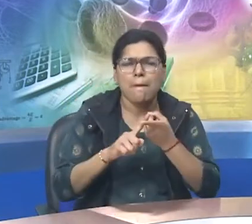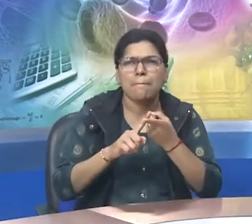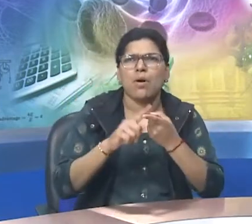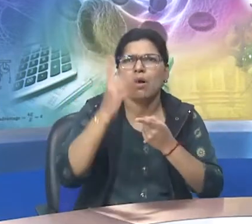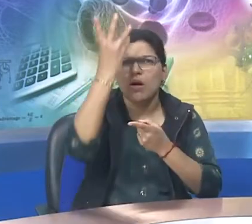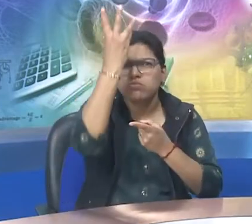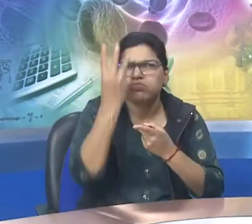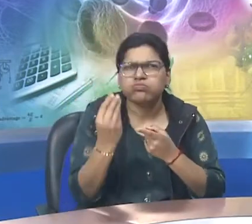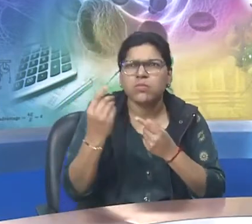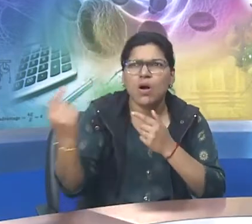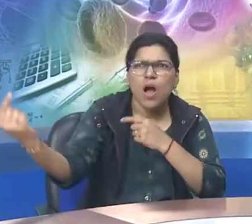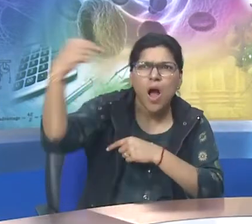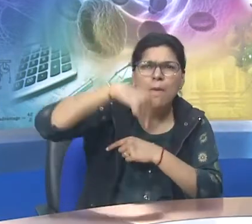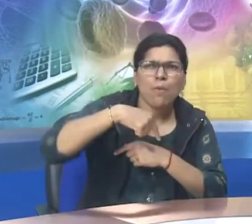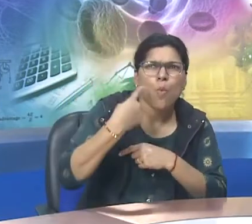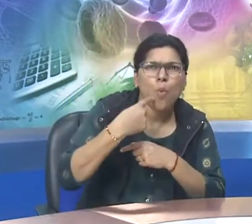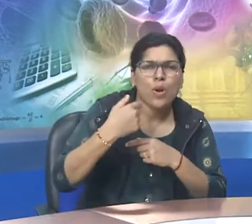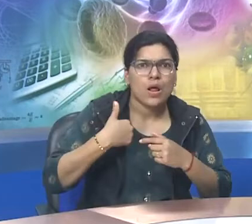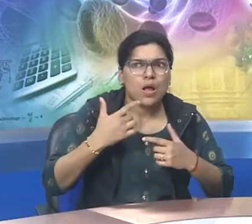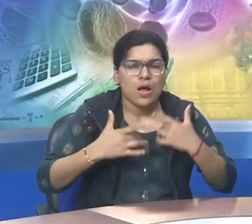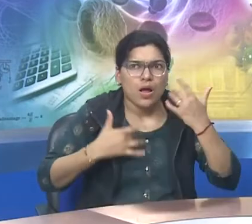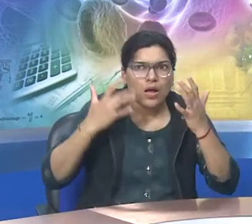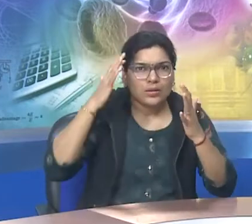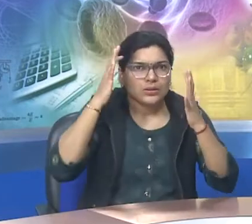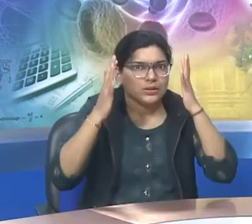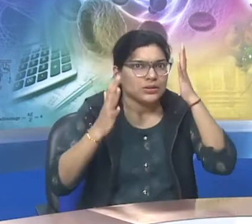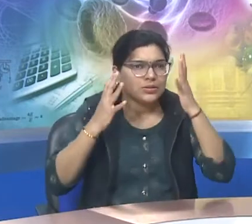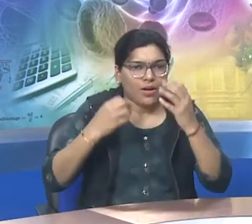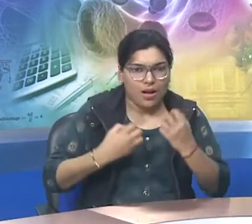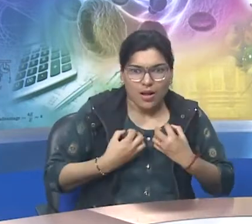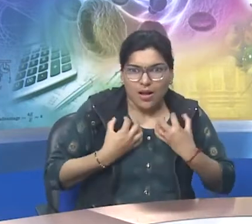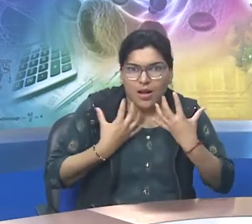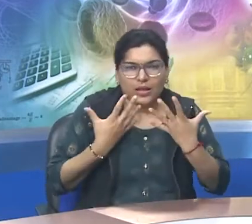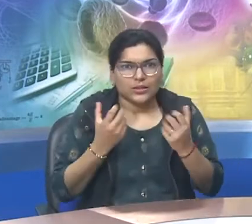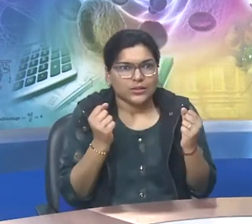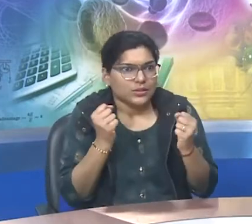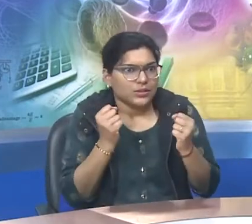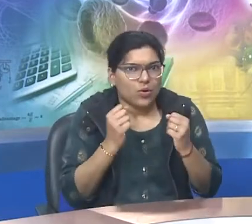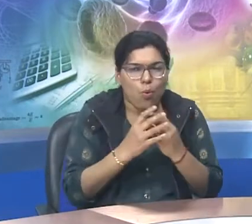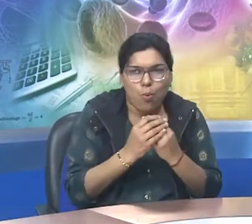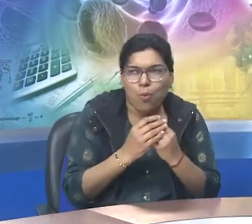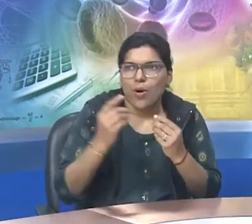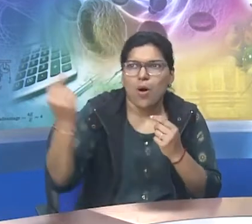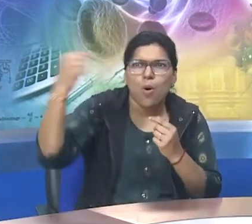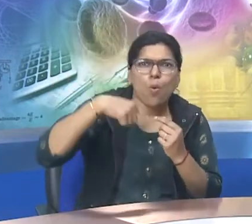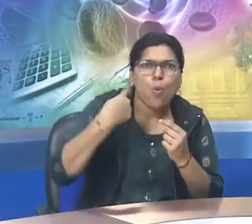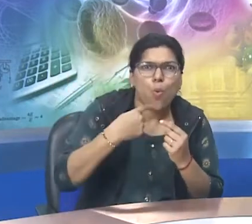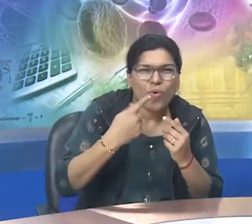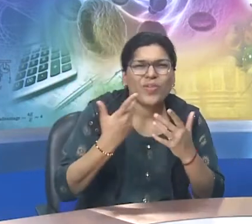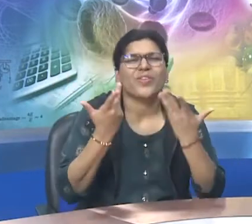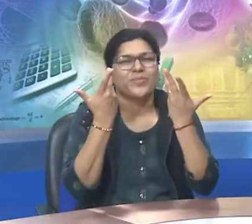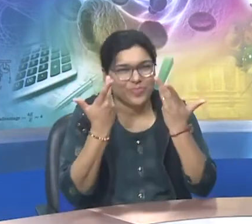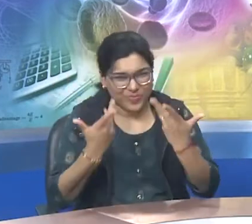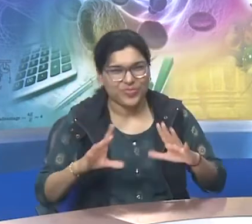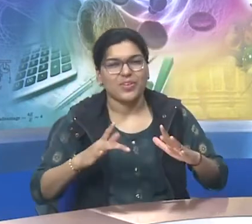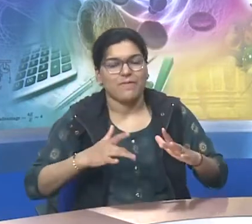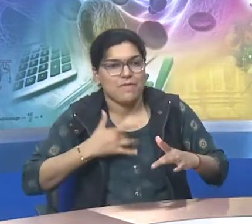your hands and feet are cold, and also sometimes you feel like sweating.